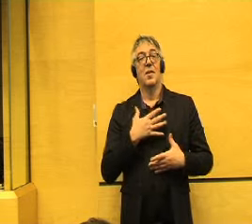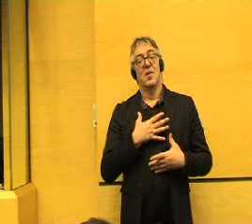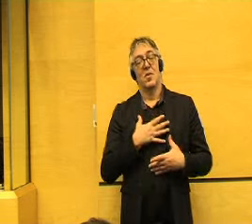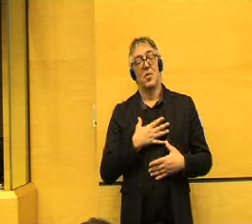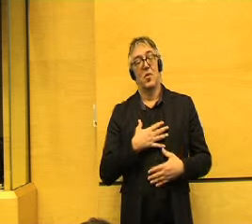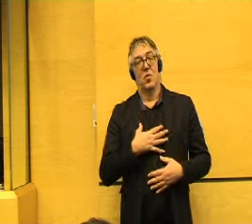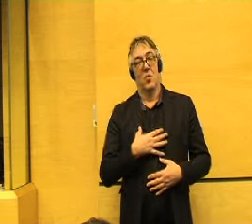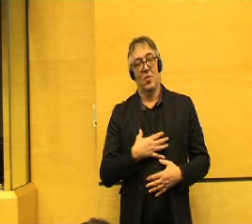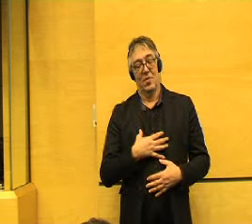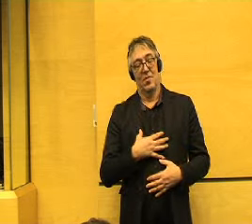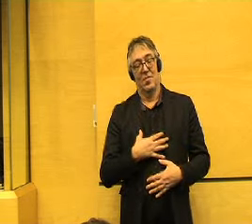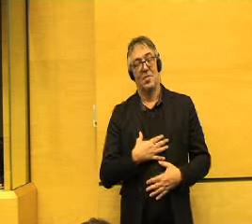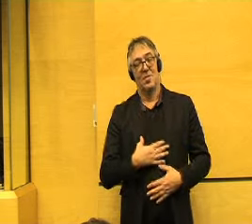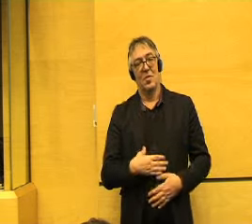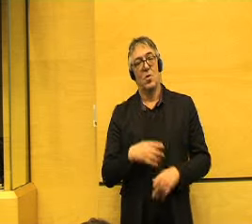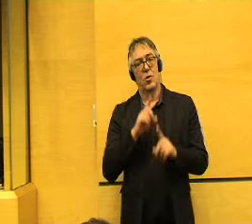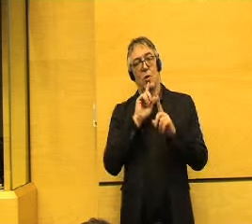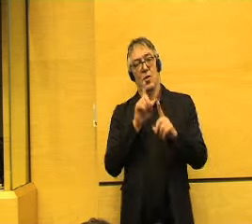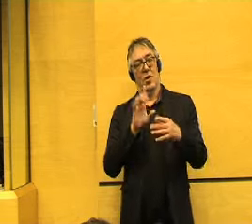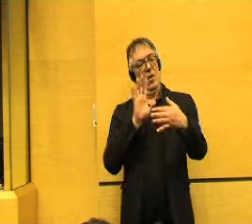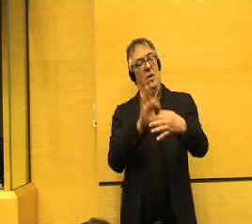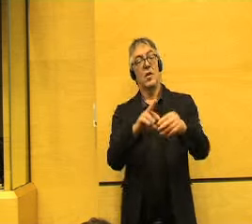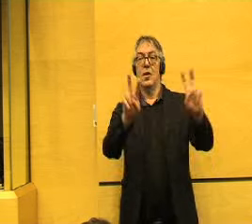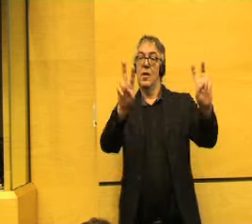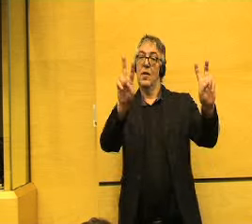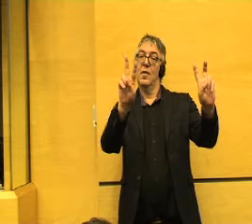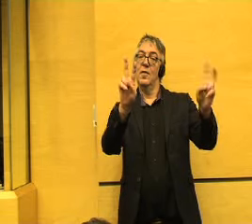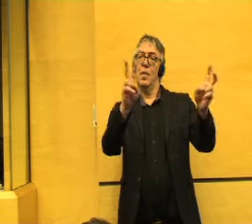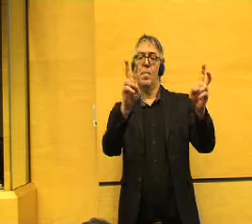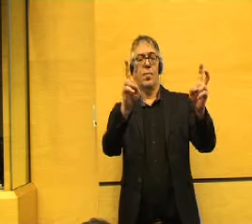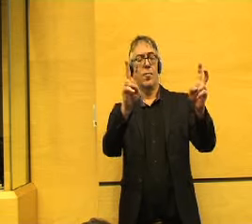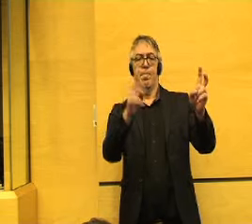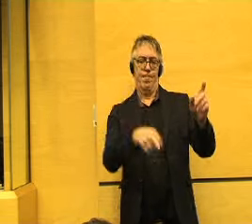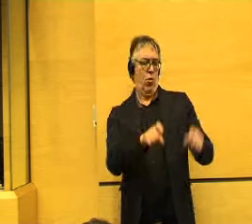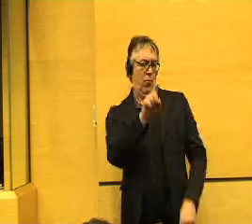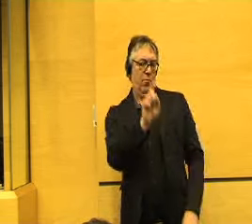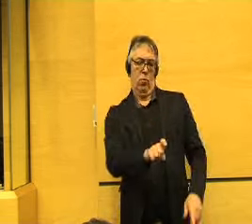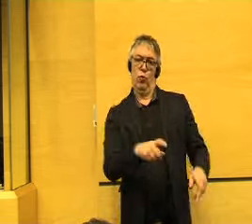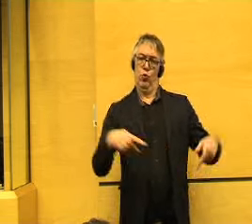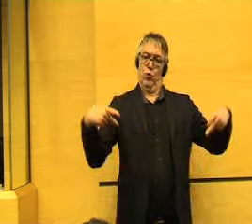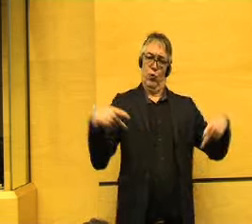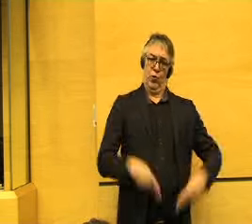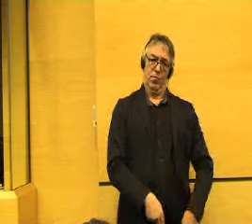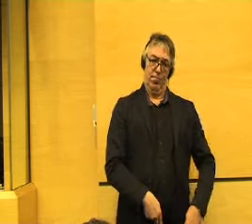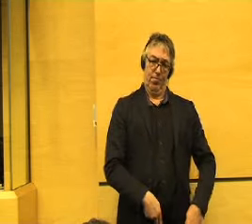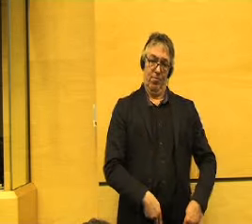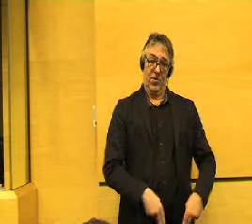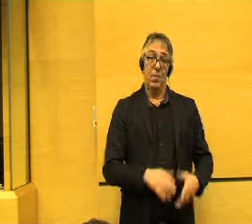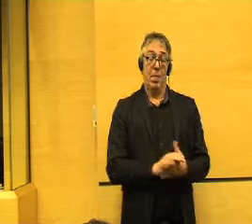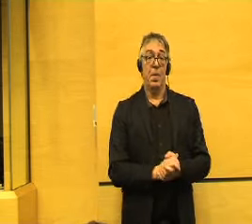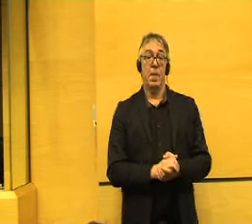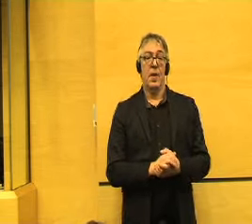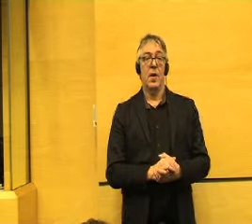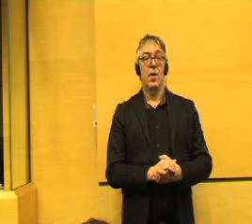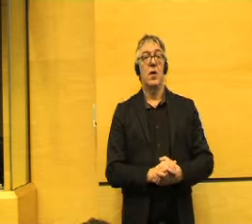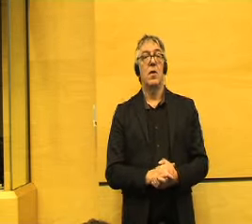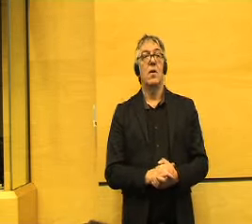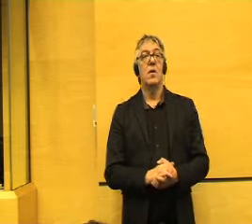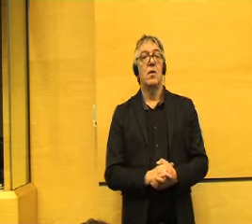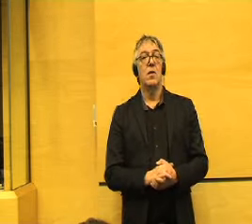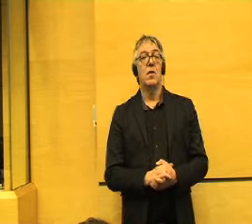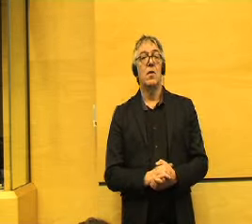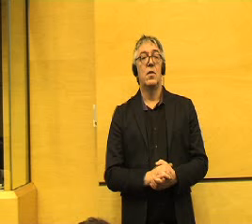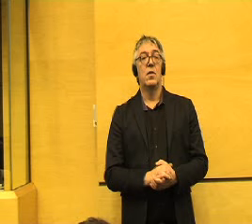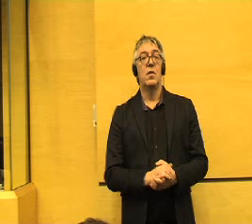in the area of forced sterilization. There are two areas to present. There are children